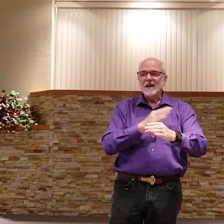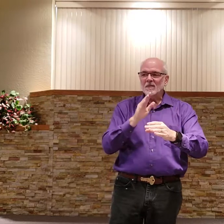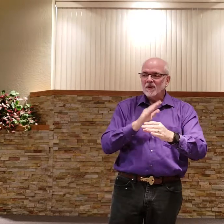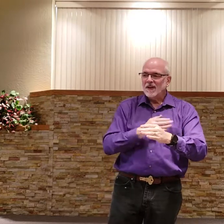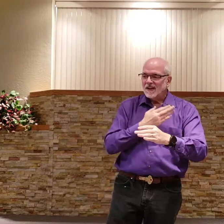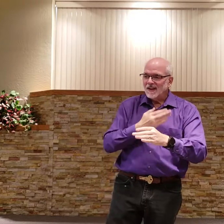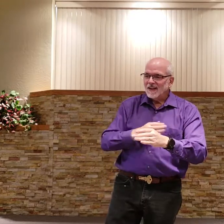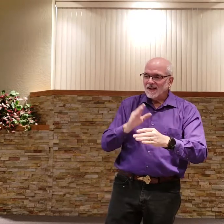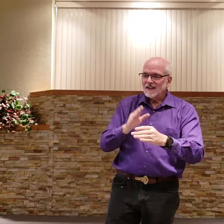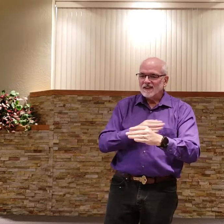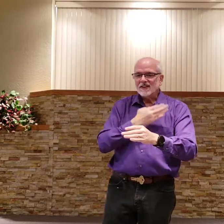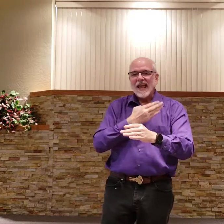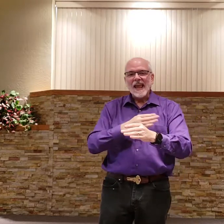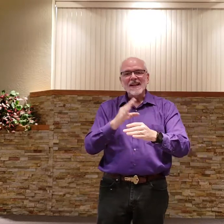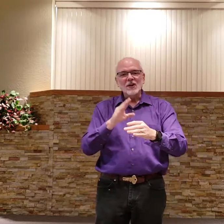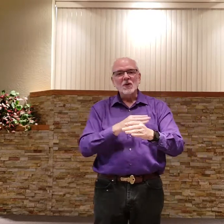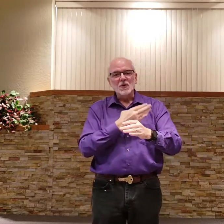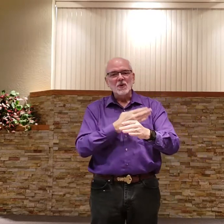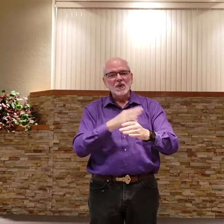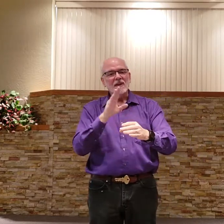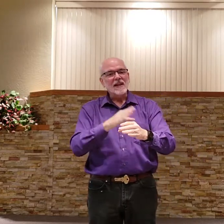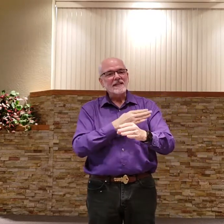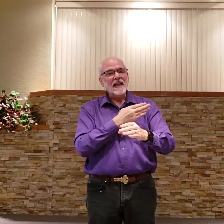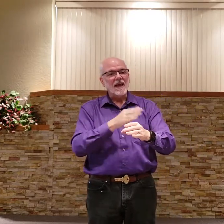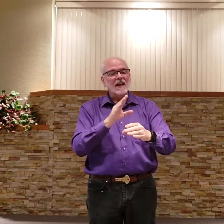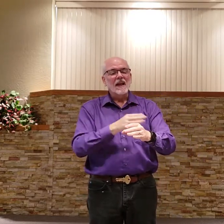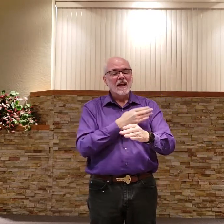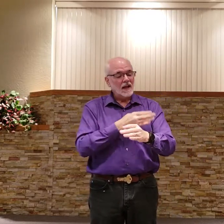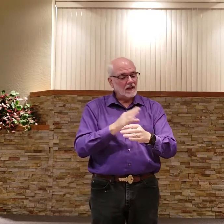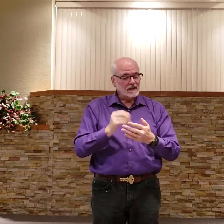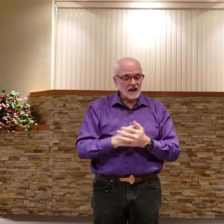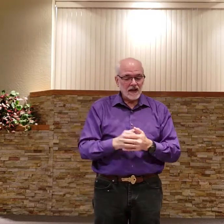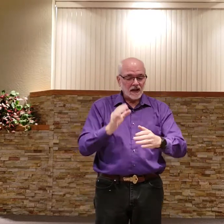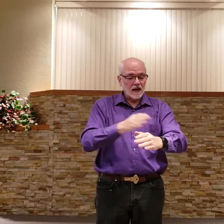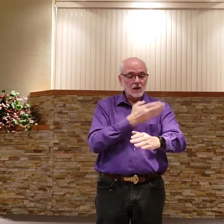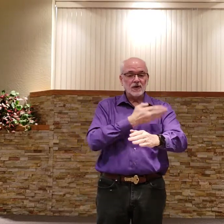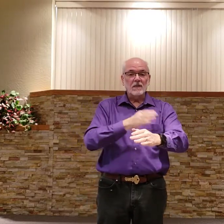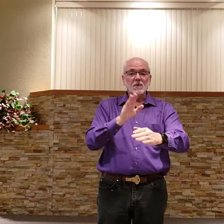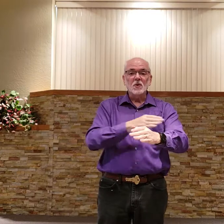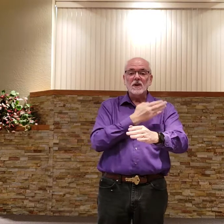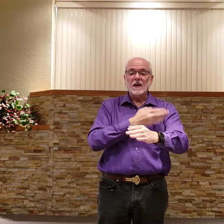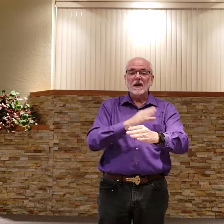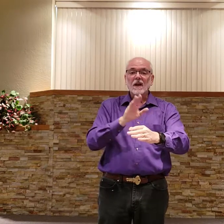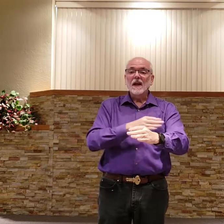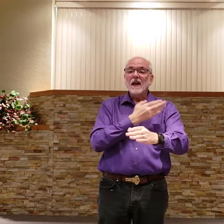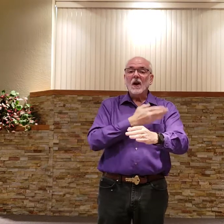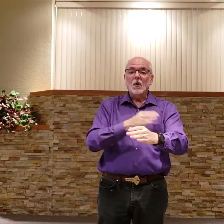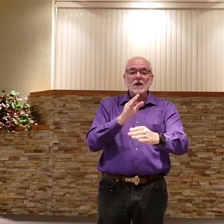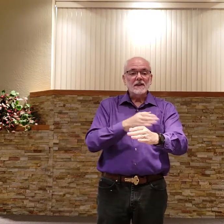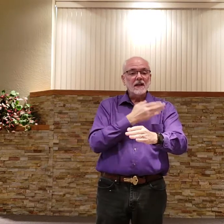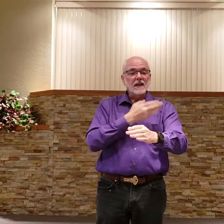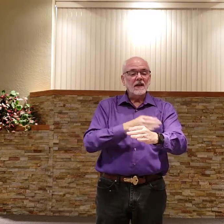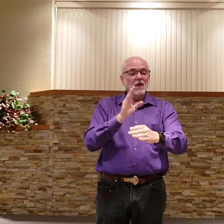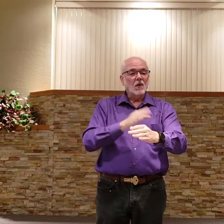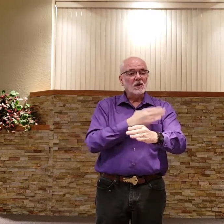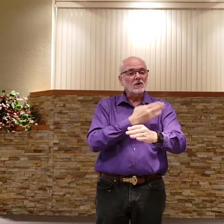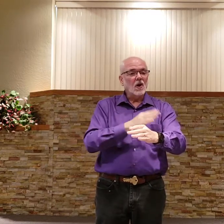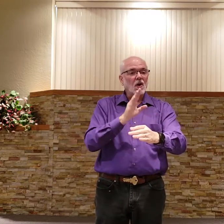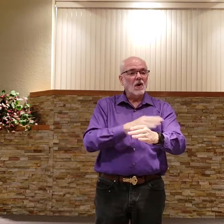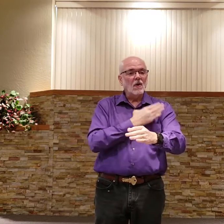hymned, sang to. They sang. And in sign language, in music, or singing, or song,